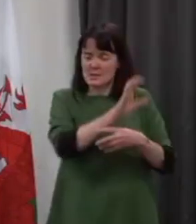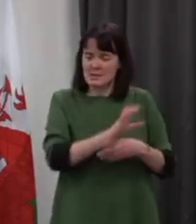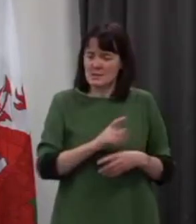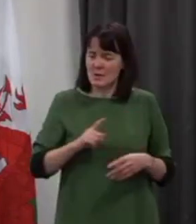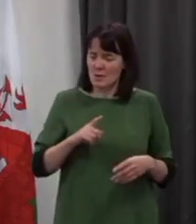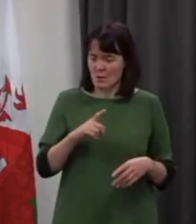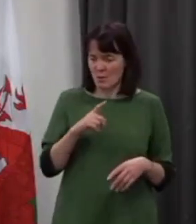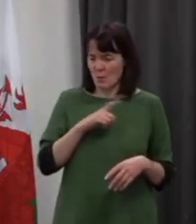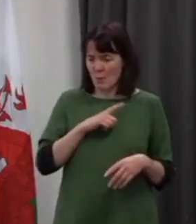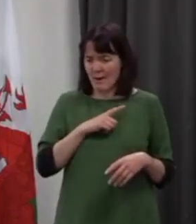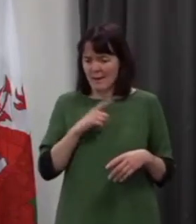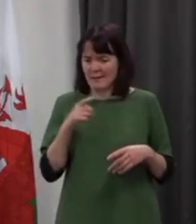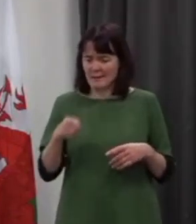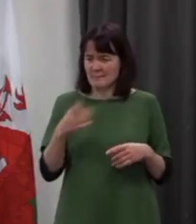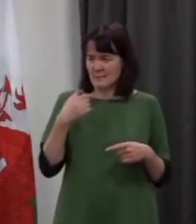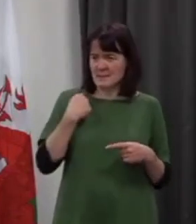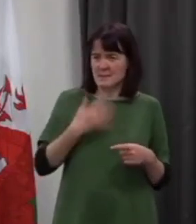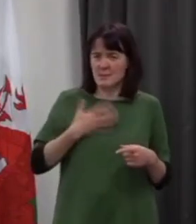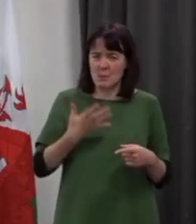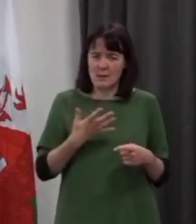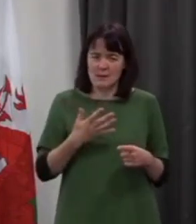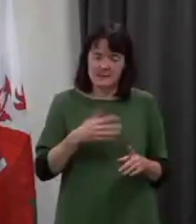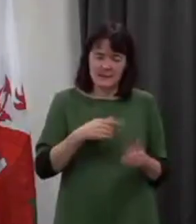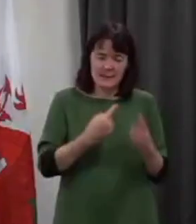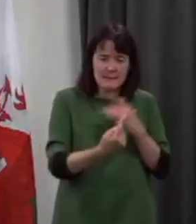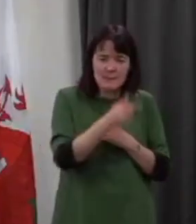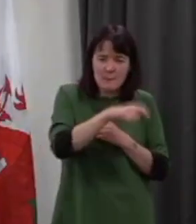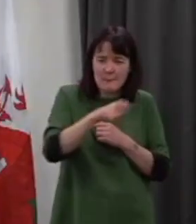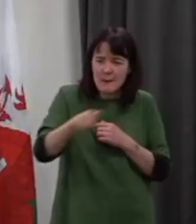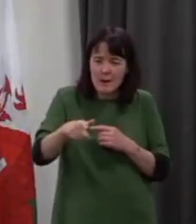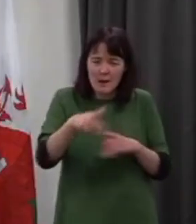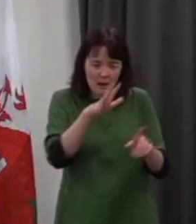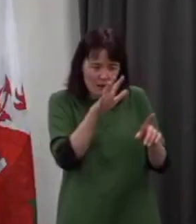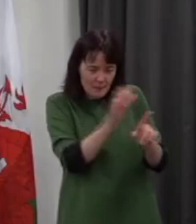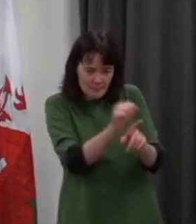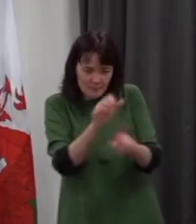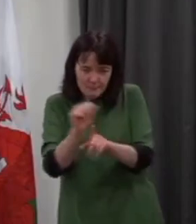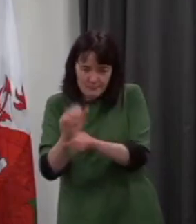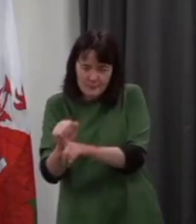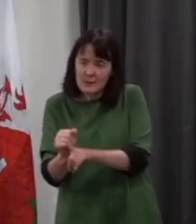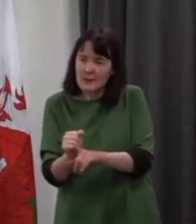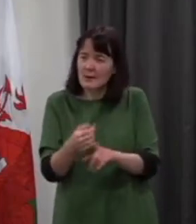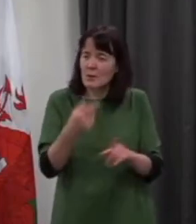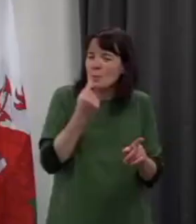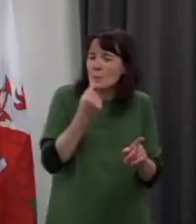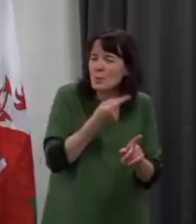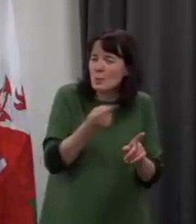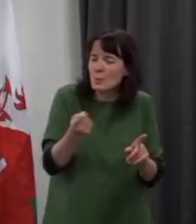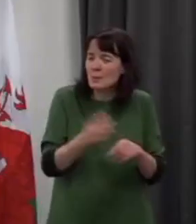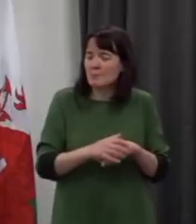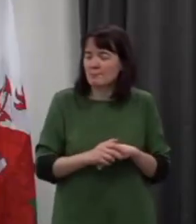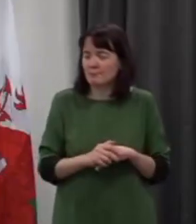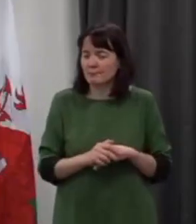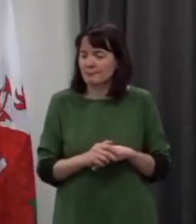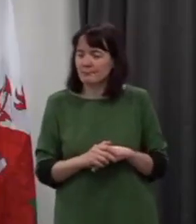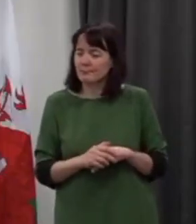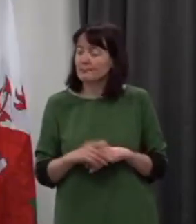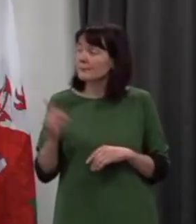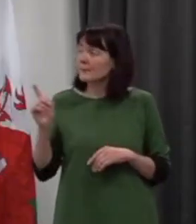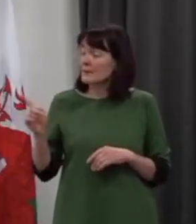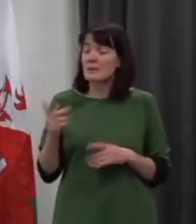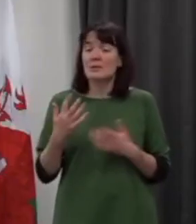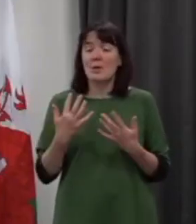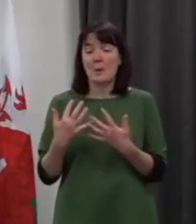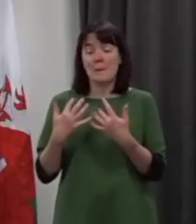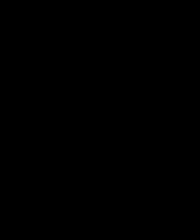have a health board? So it's a question about how we report deaths in Wales. So Public Health Wales are now reporting daily the